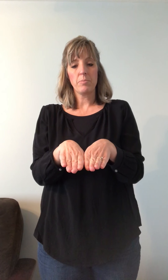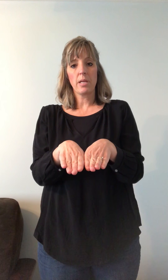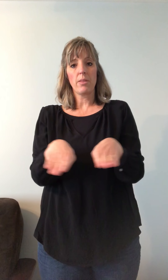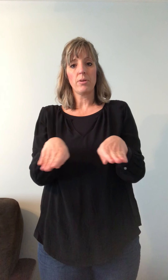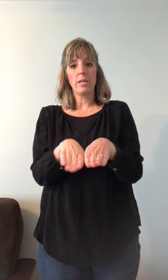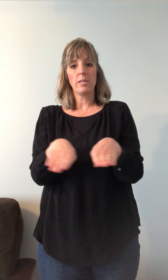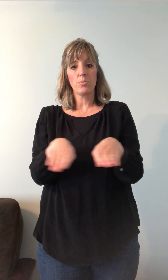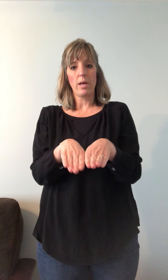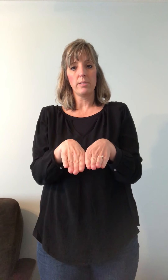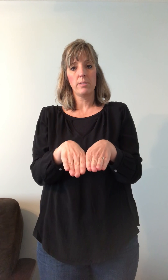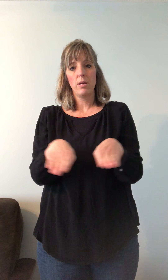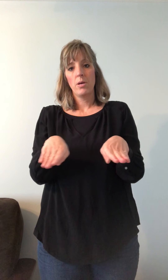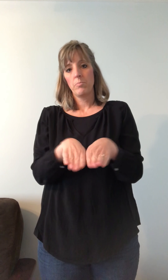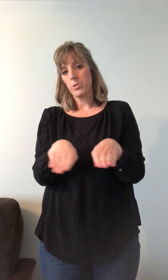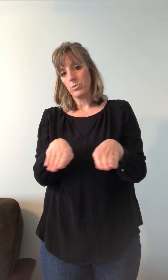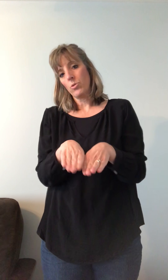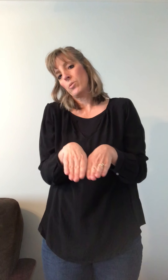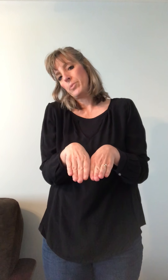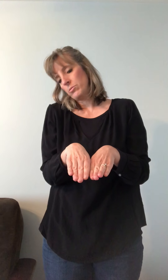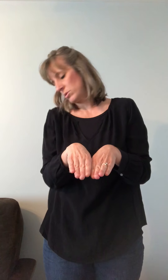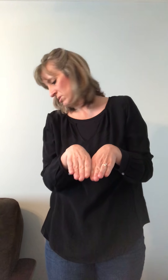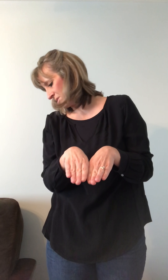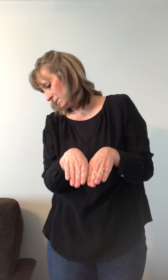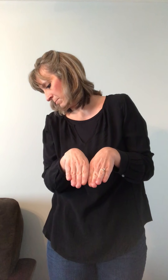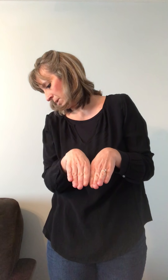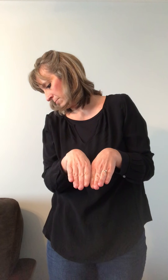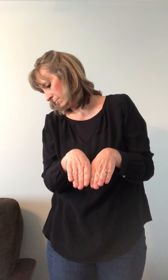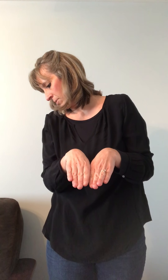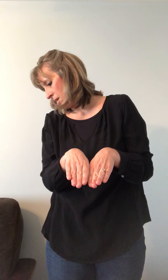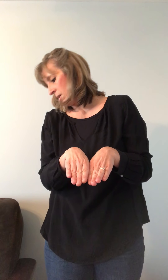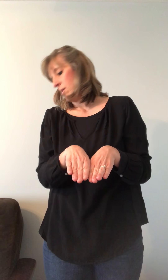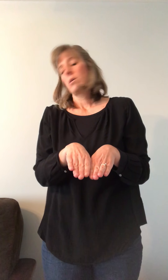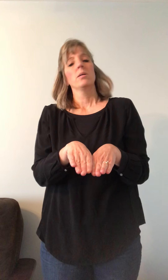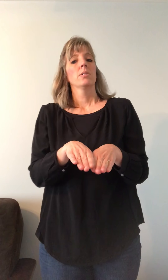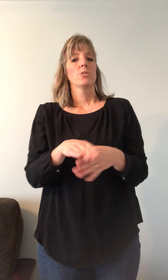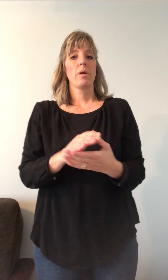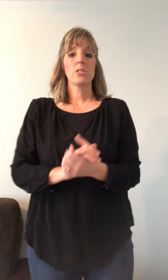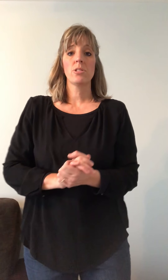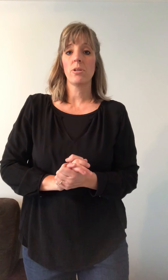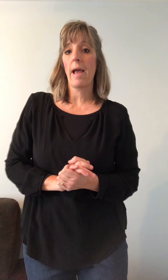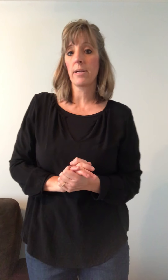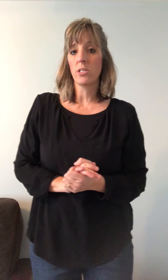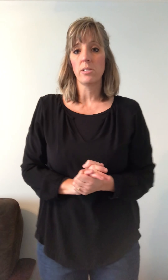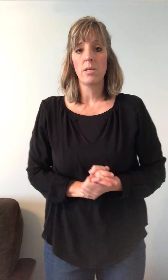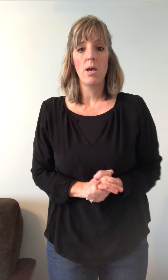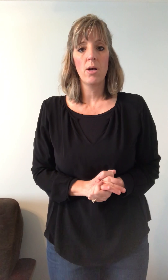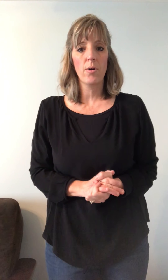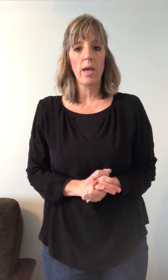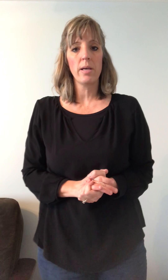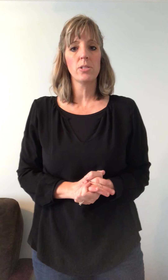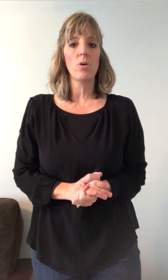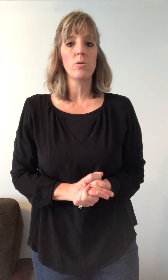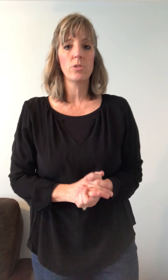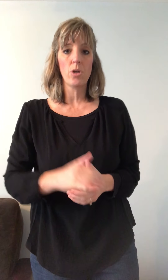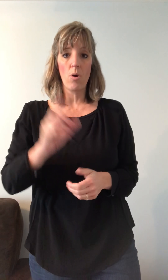and put them together and hit it twice. Boot or boots, it's the same thing. Directions or actions. Okay, so to go